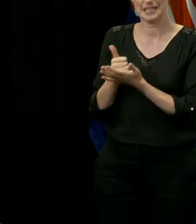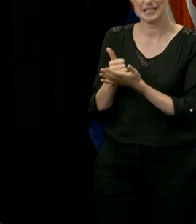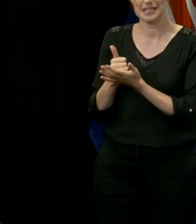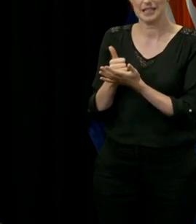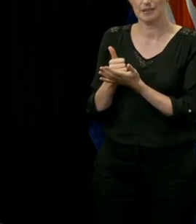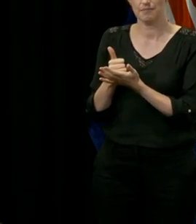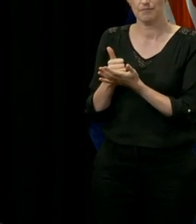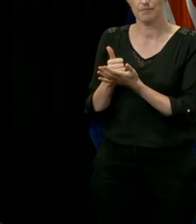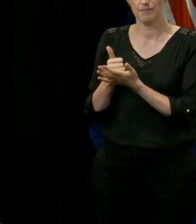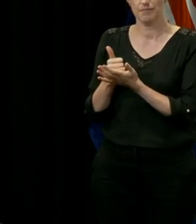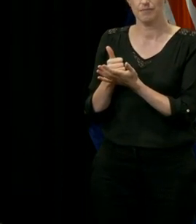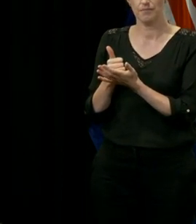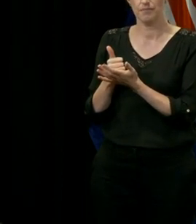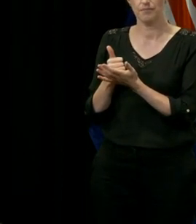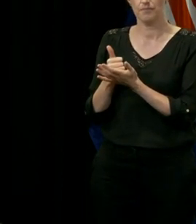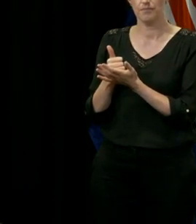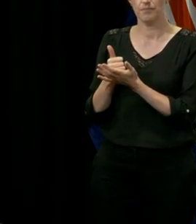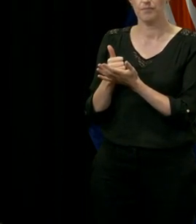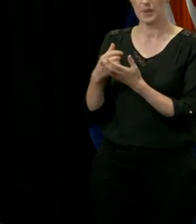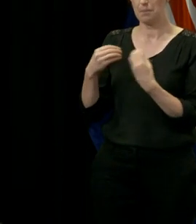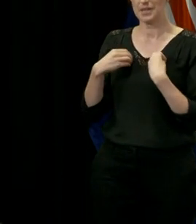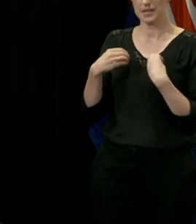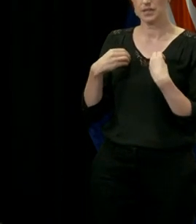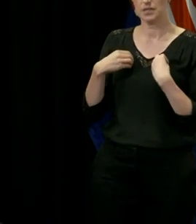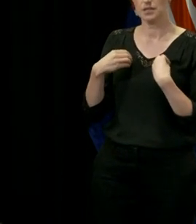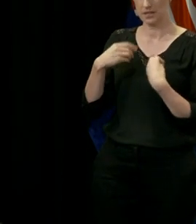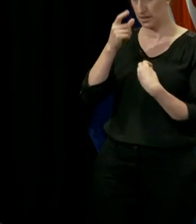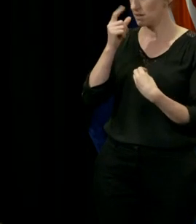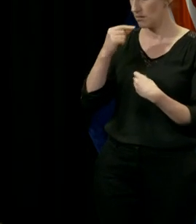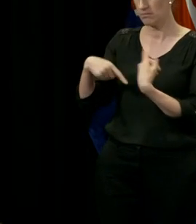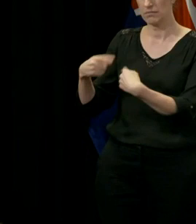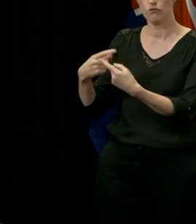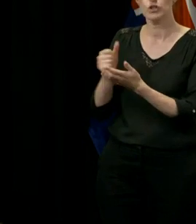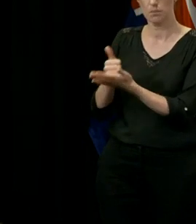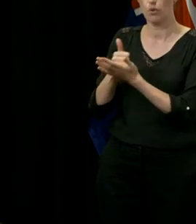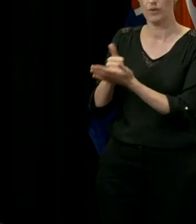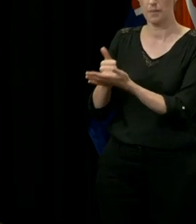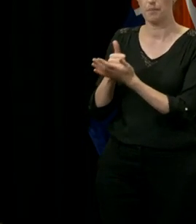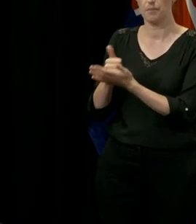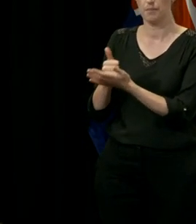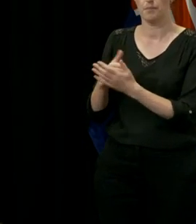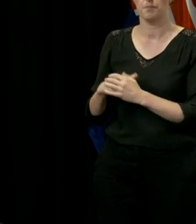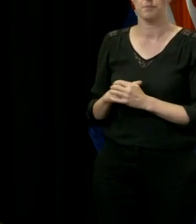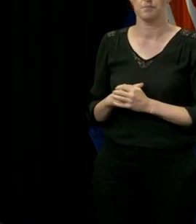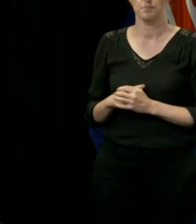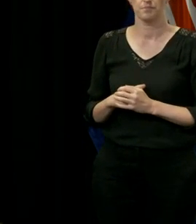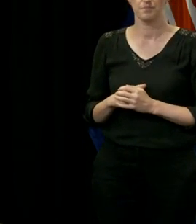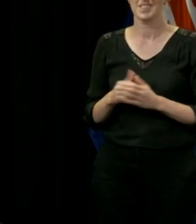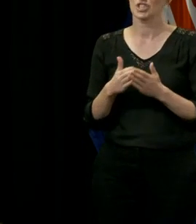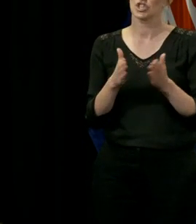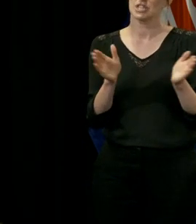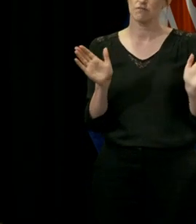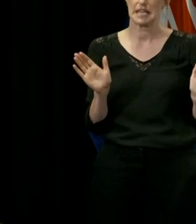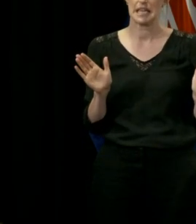of the business to provide them support as part of the business's employer packages. More